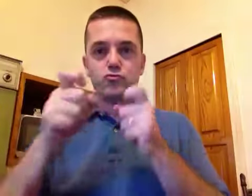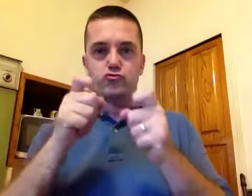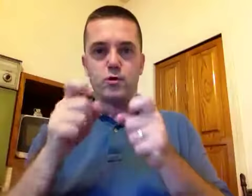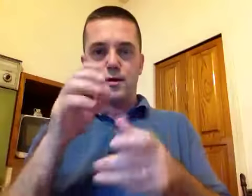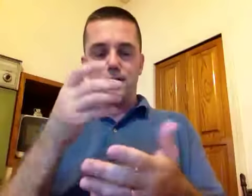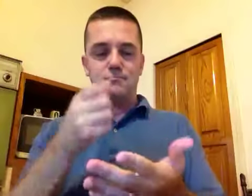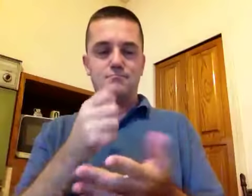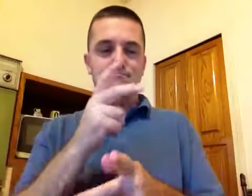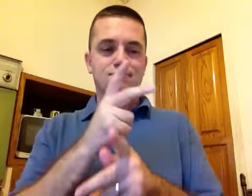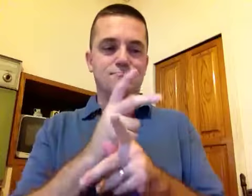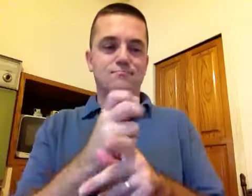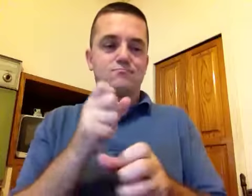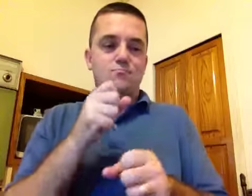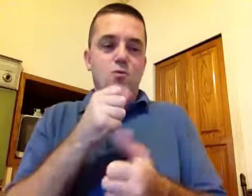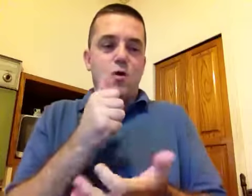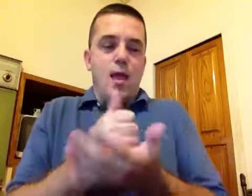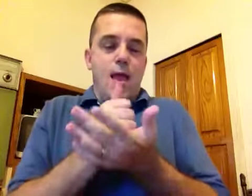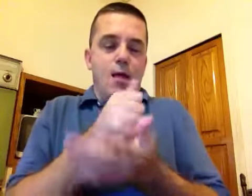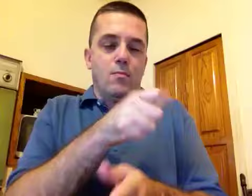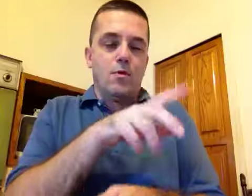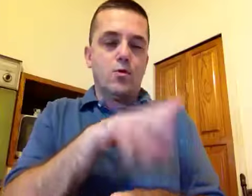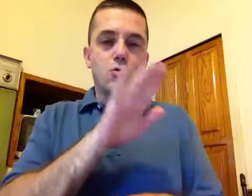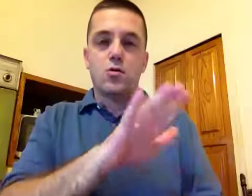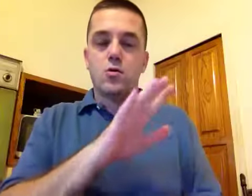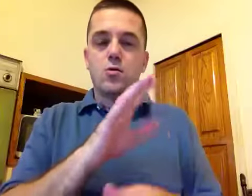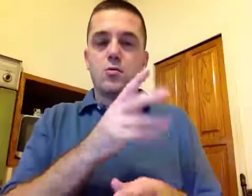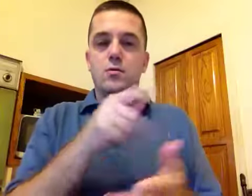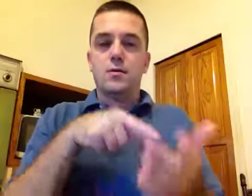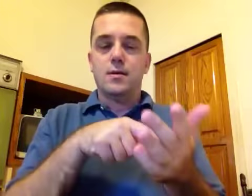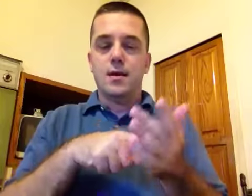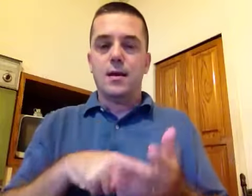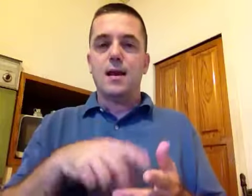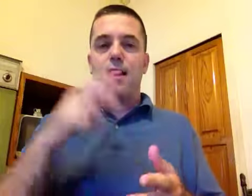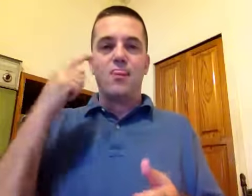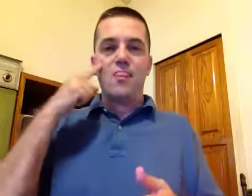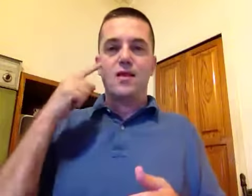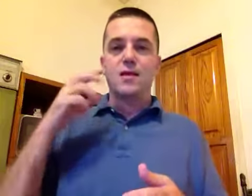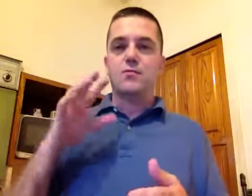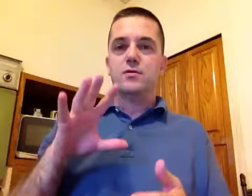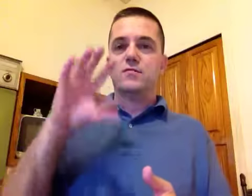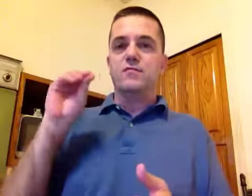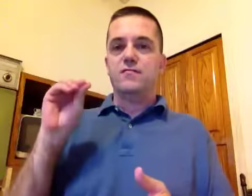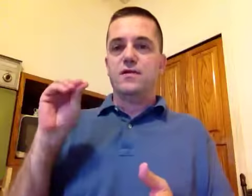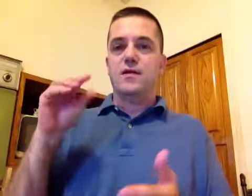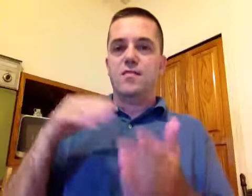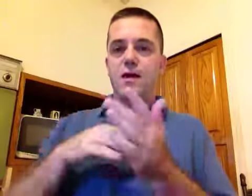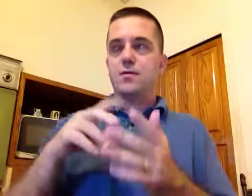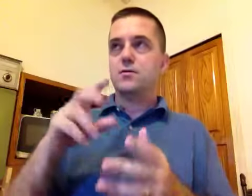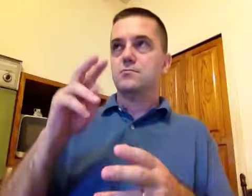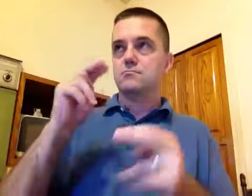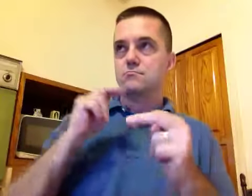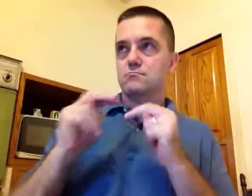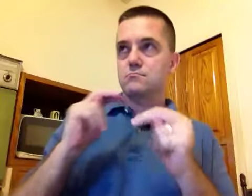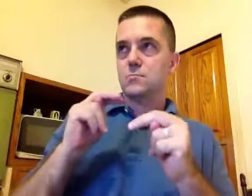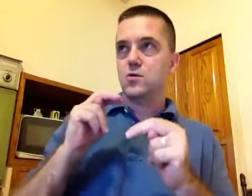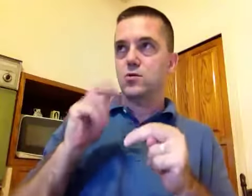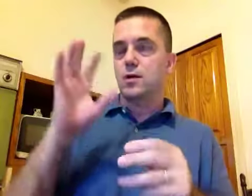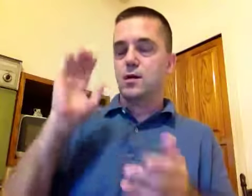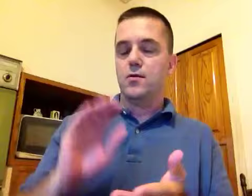this point. About $50,000, but we can negotiate it down to probably $20,000. She has an inheritance that was being held